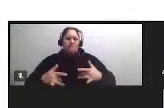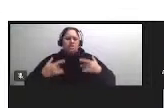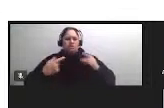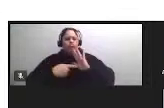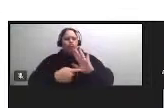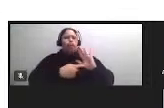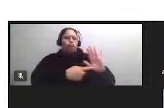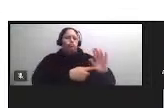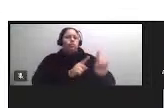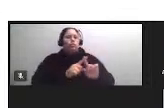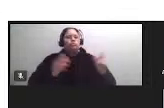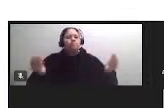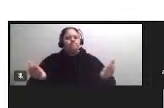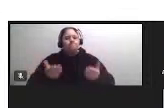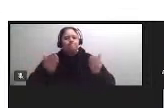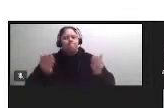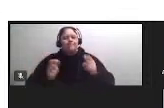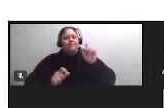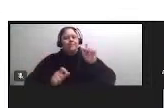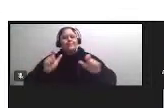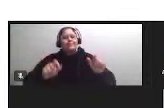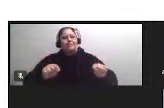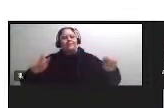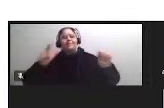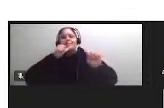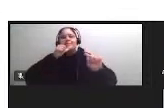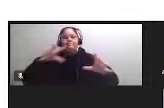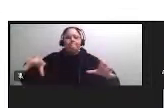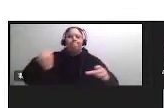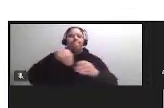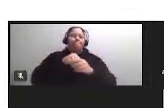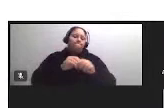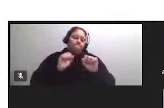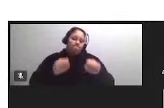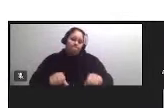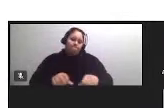just encouraging citizen participation.